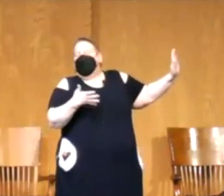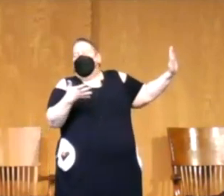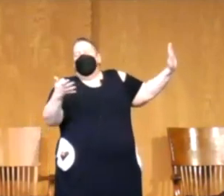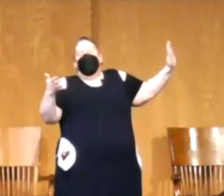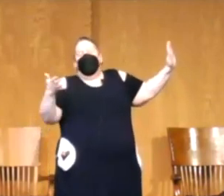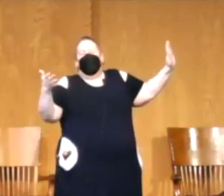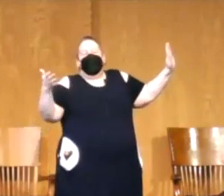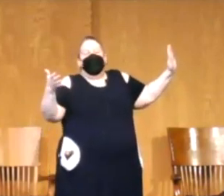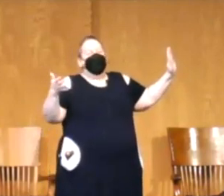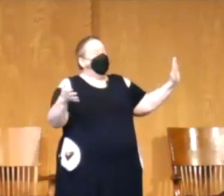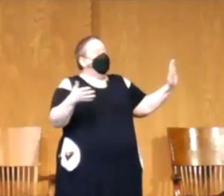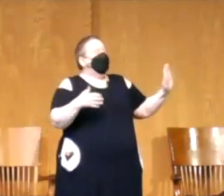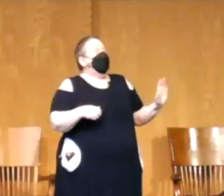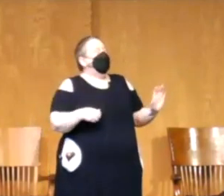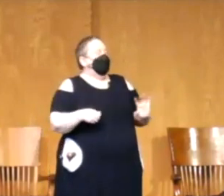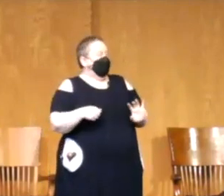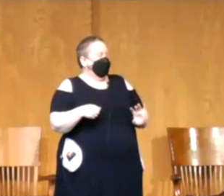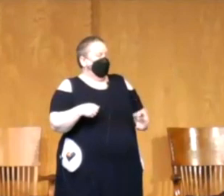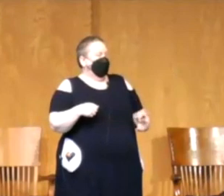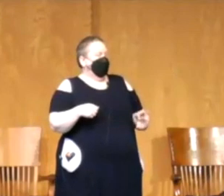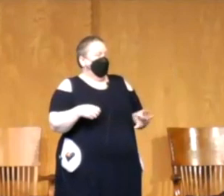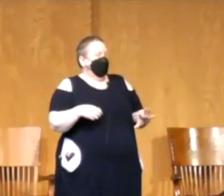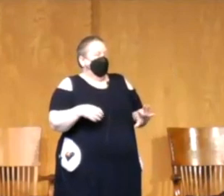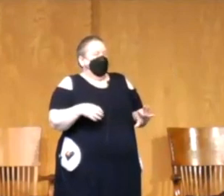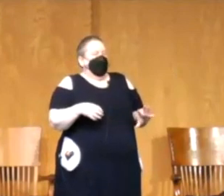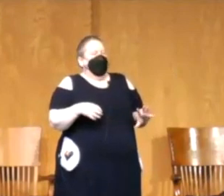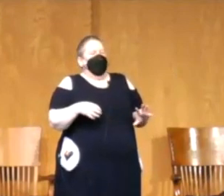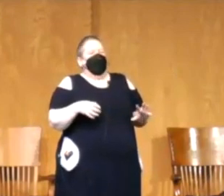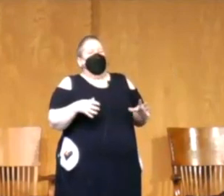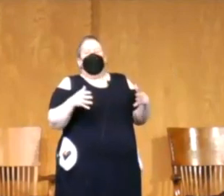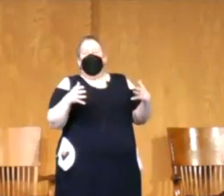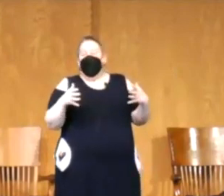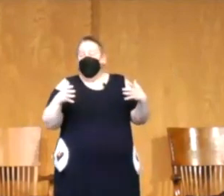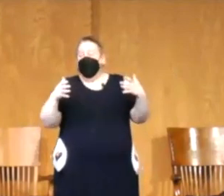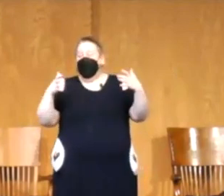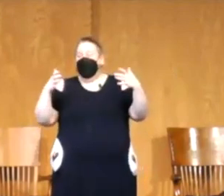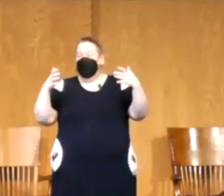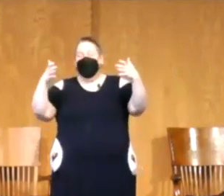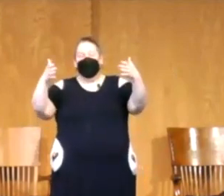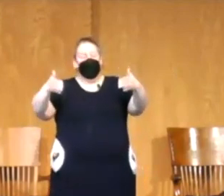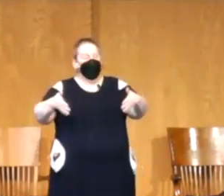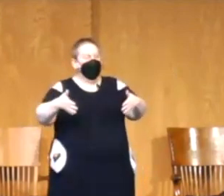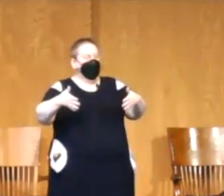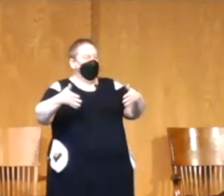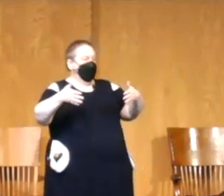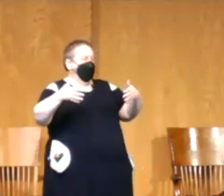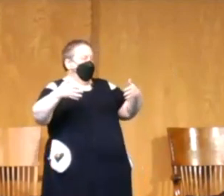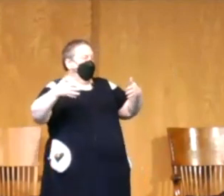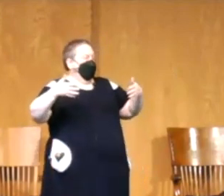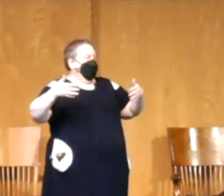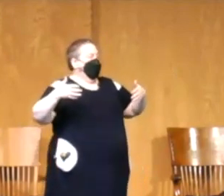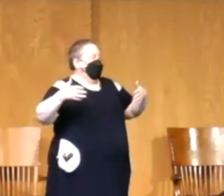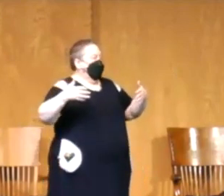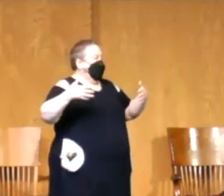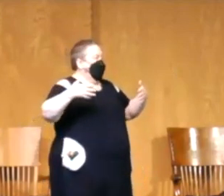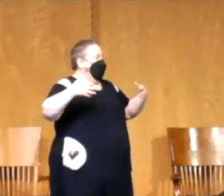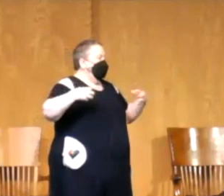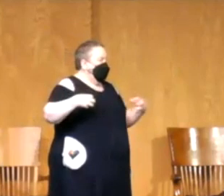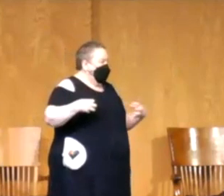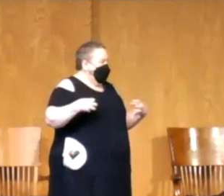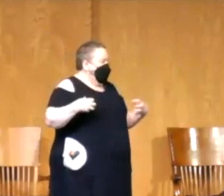is with what we might call spiritual practices, with prayer, with meditation, with